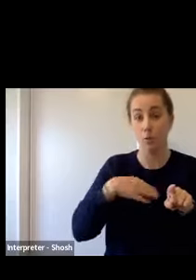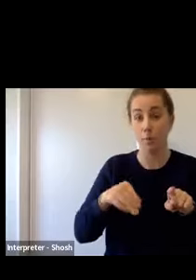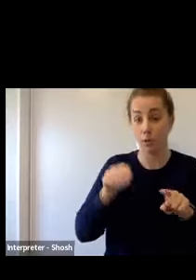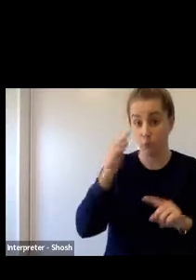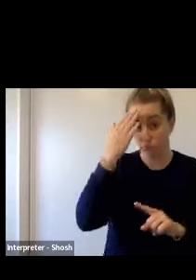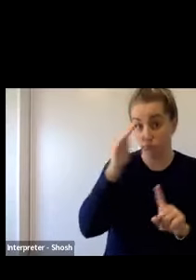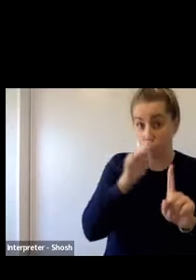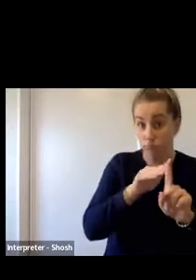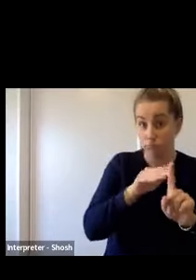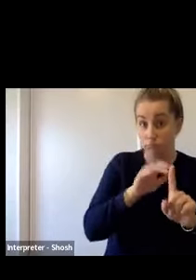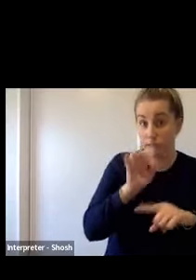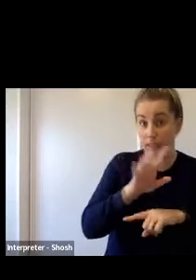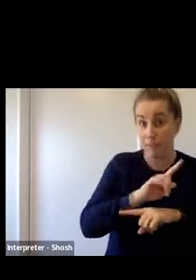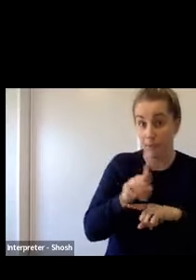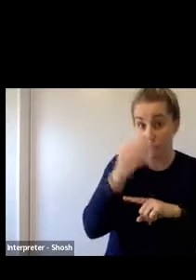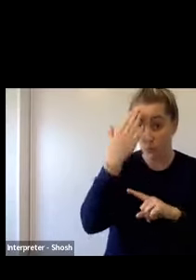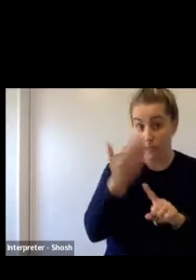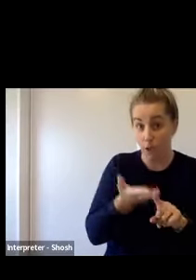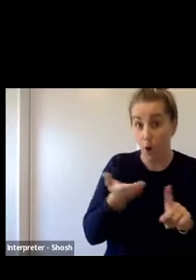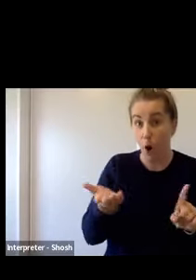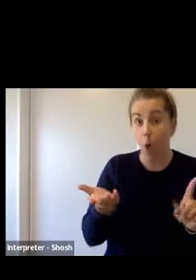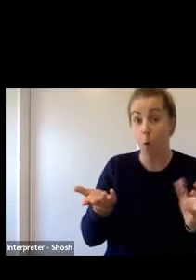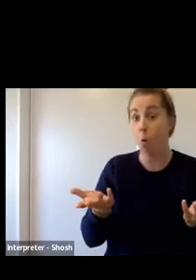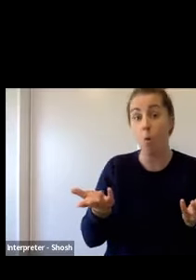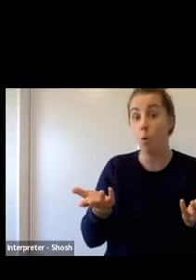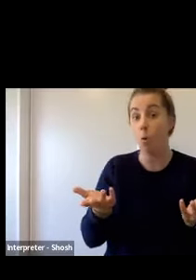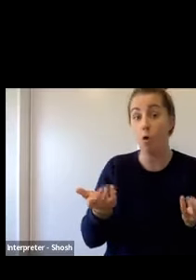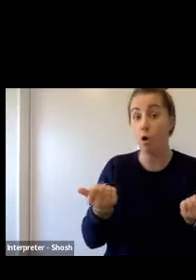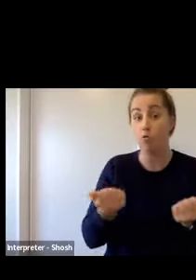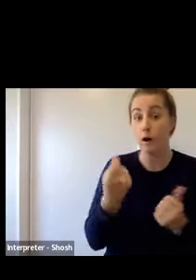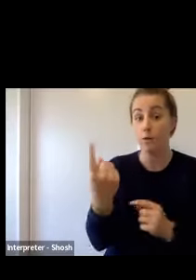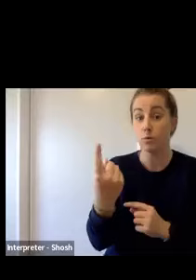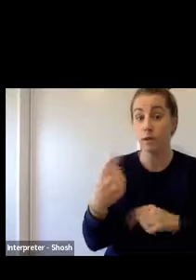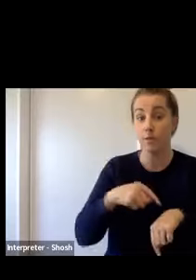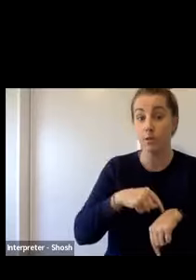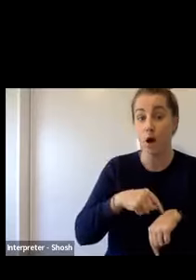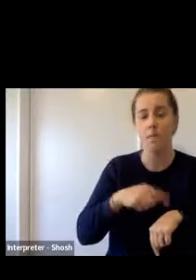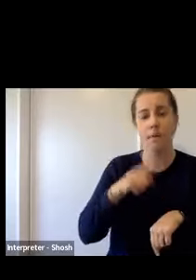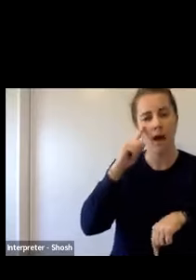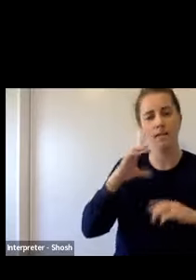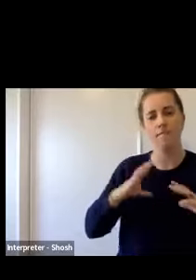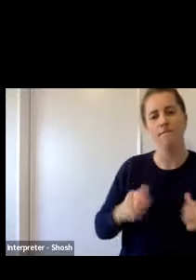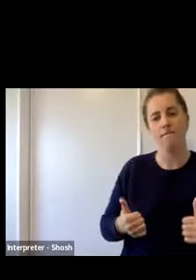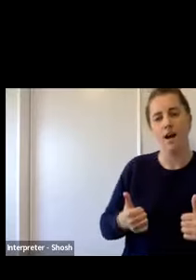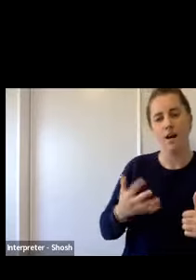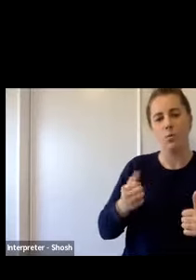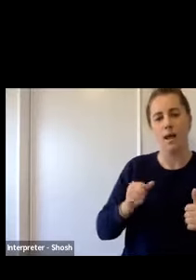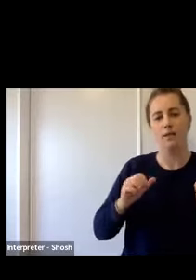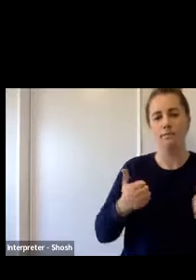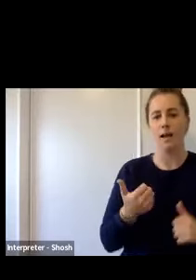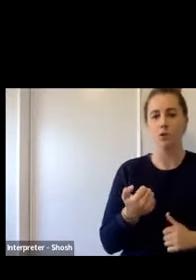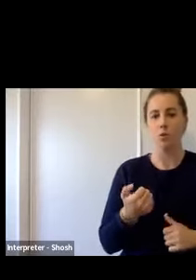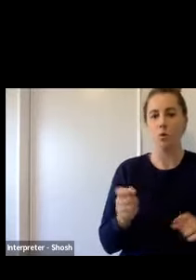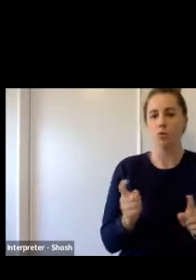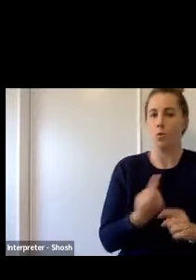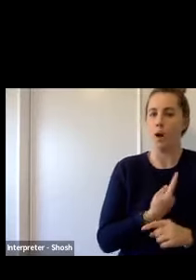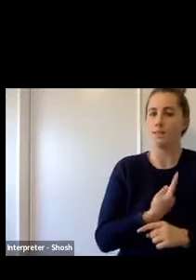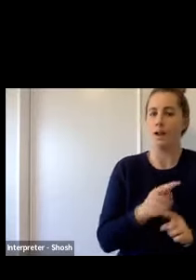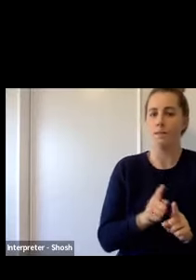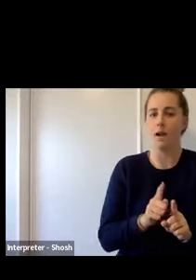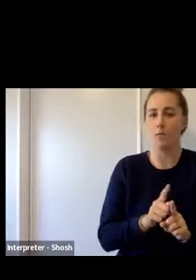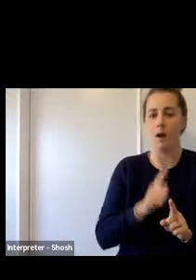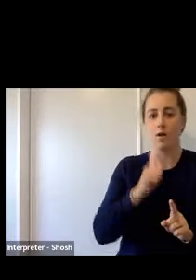10 minutes and let you know where we're at, or are you okay? We should be fine. We've got a stopwatch at our end, so we'll track